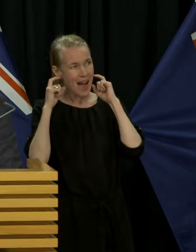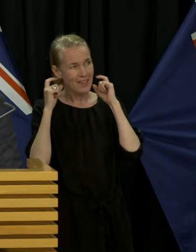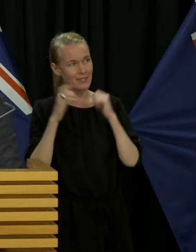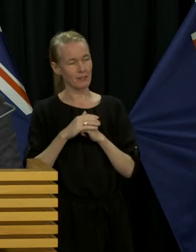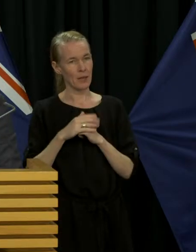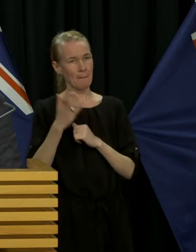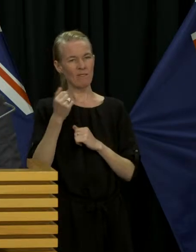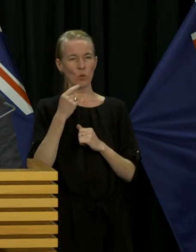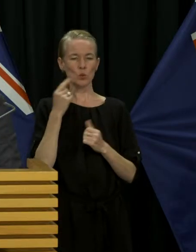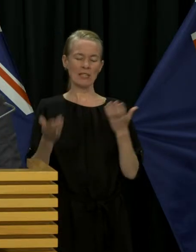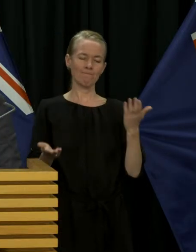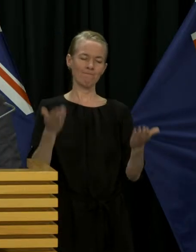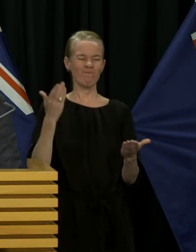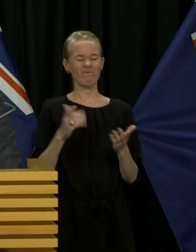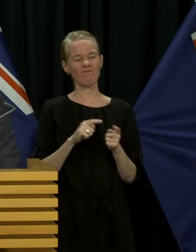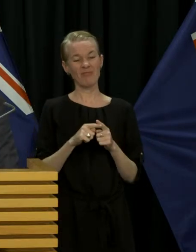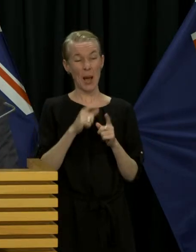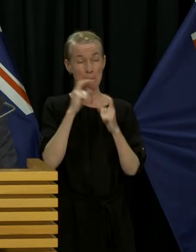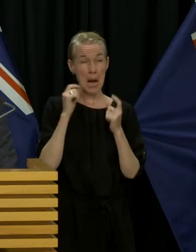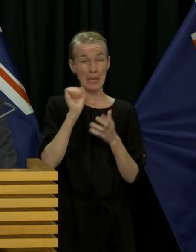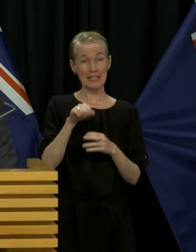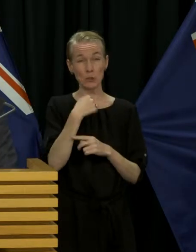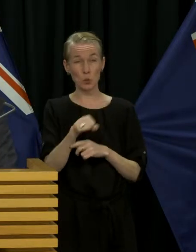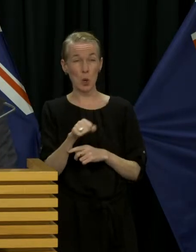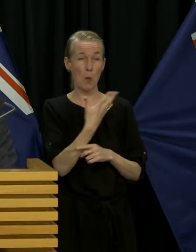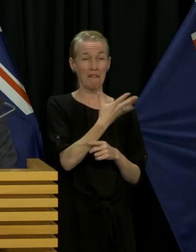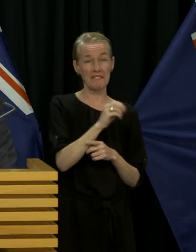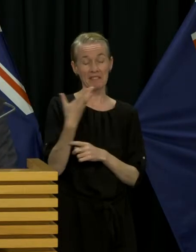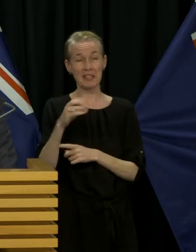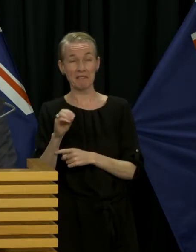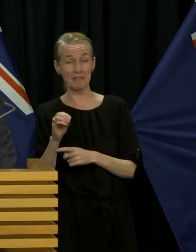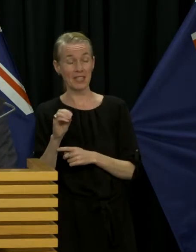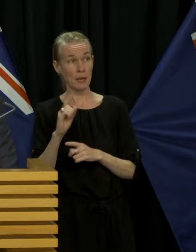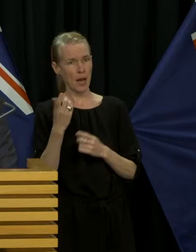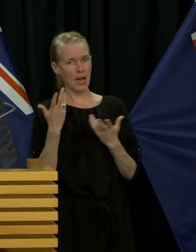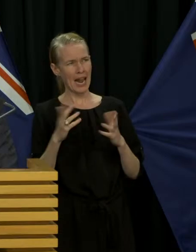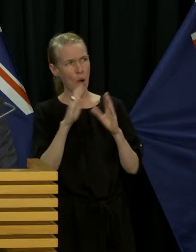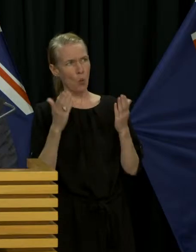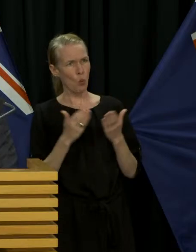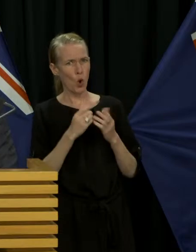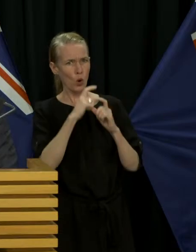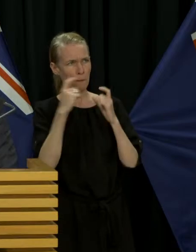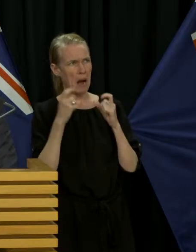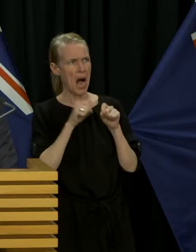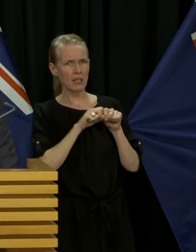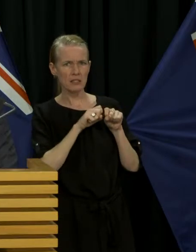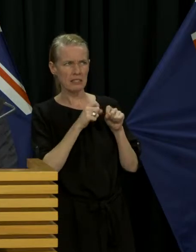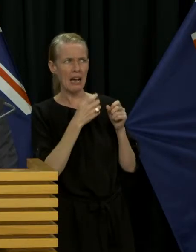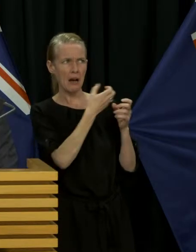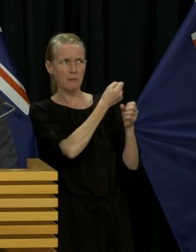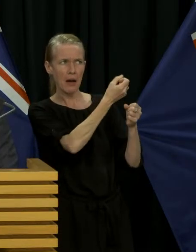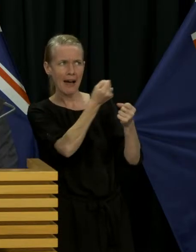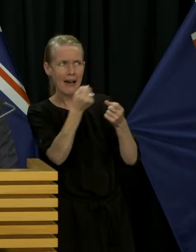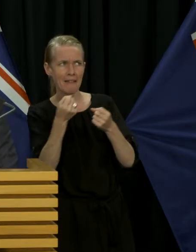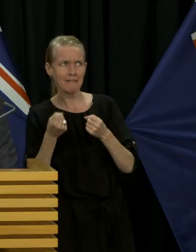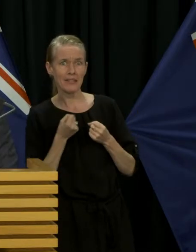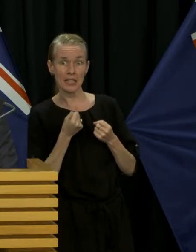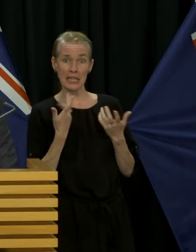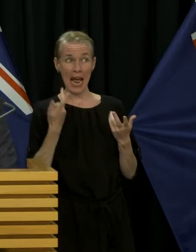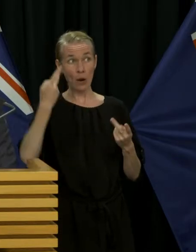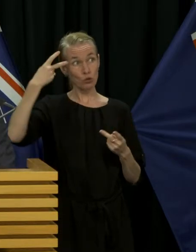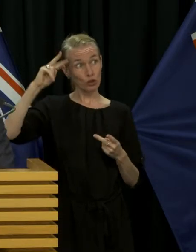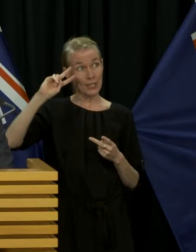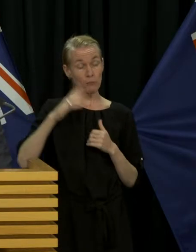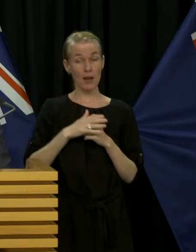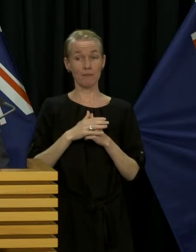all? Minister, happy for me to. So what's become apparent is that in certain situations, particularly where you have